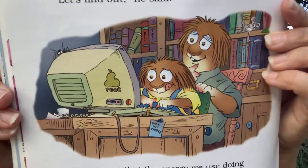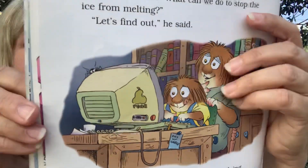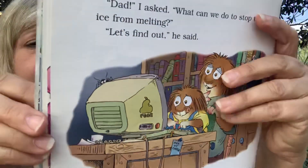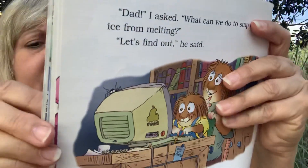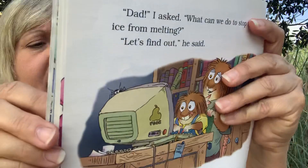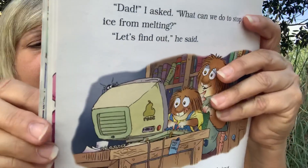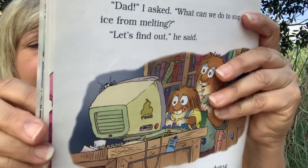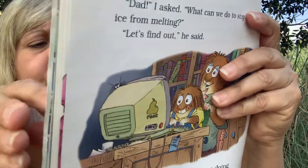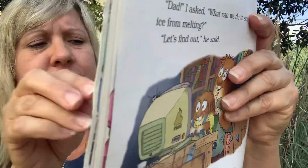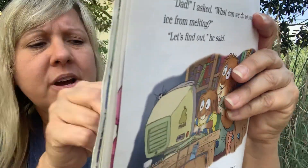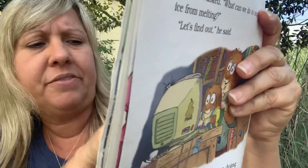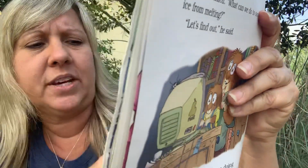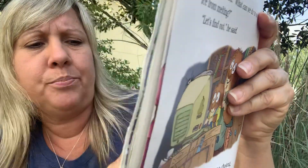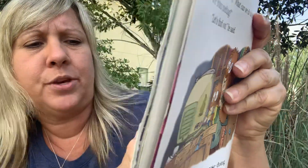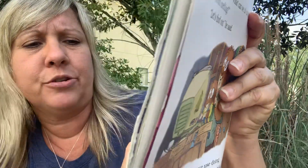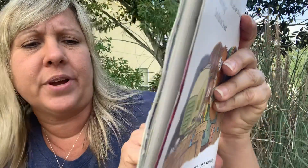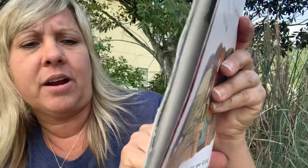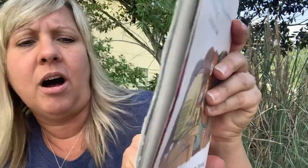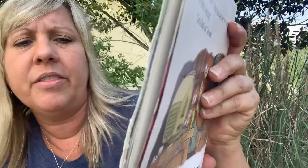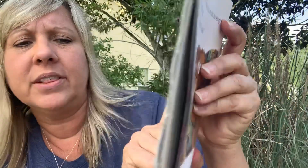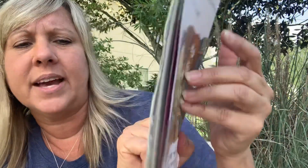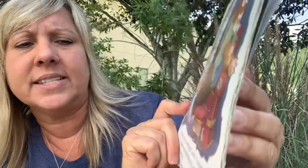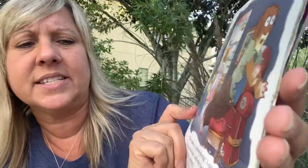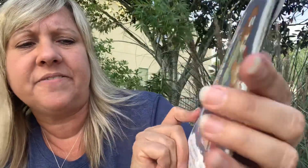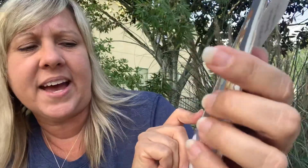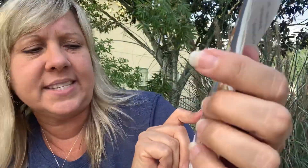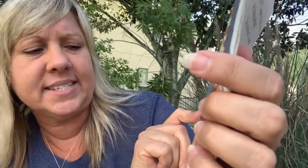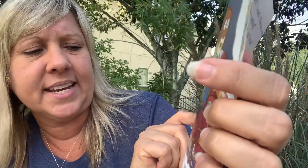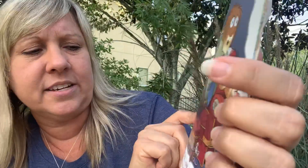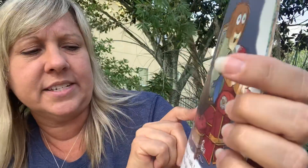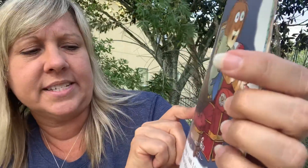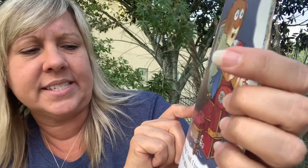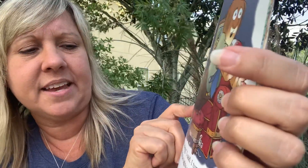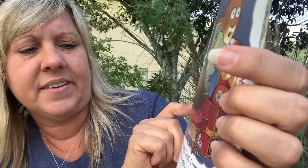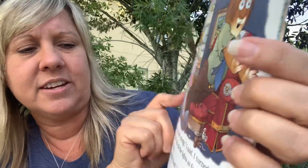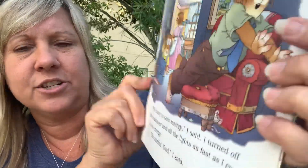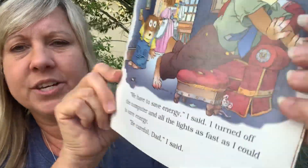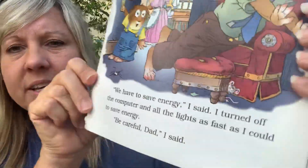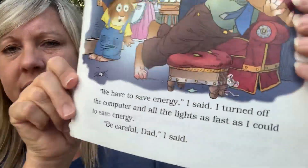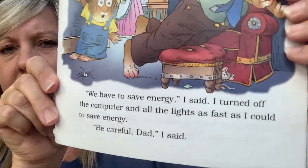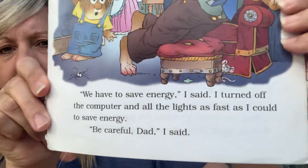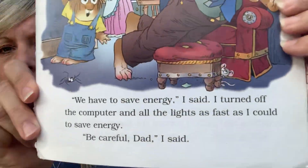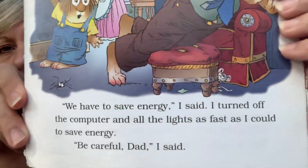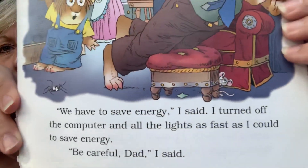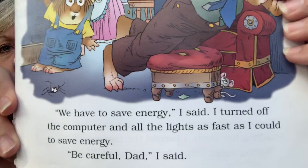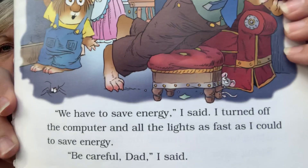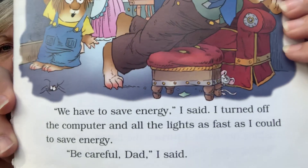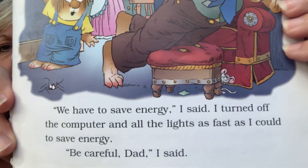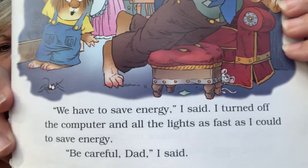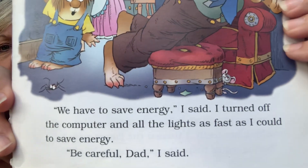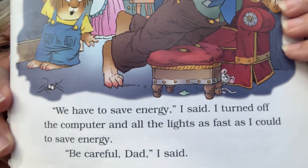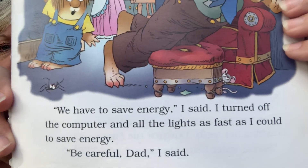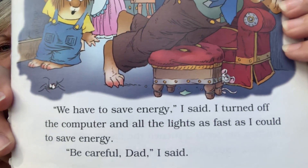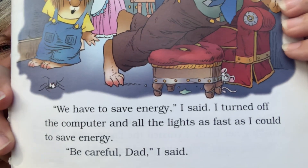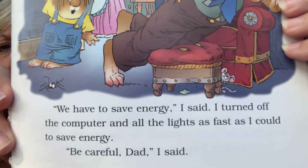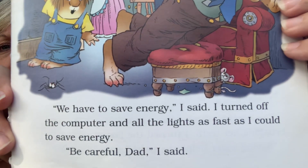said. I turned off the computer and all the lights as fast as I could to save energy. "Be careful, Dad,"